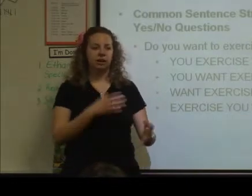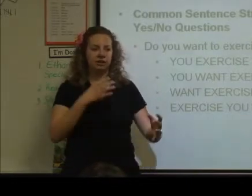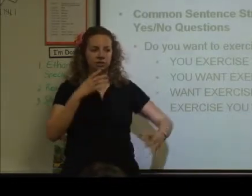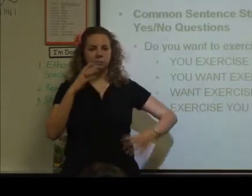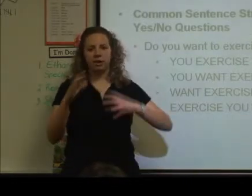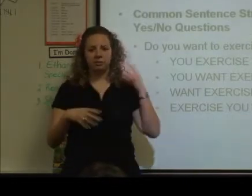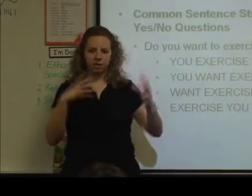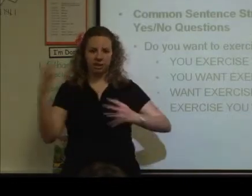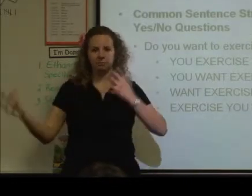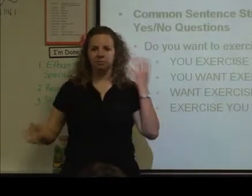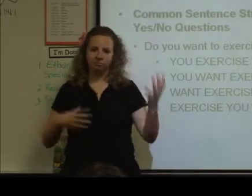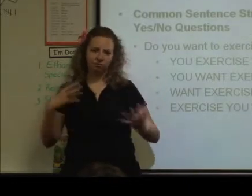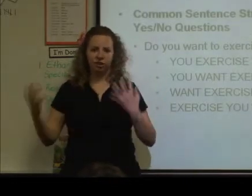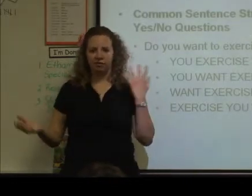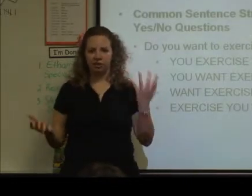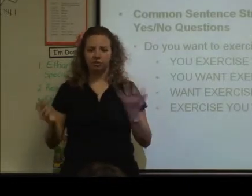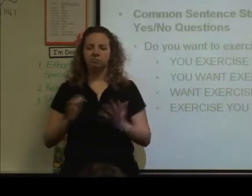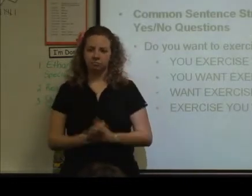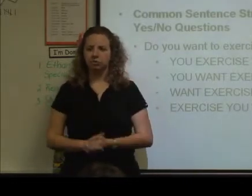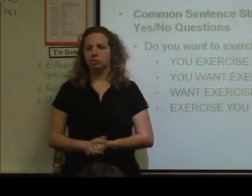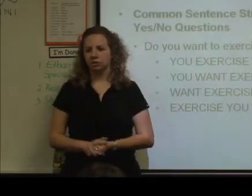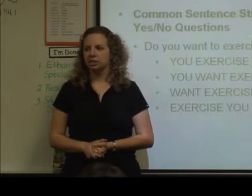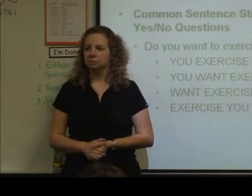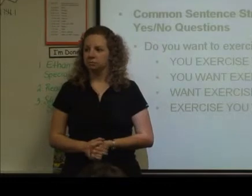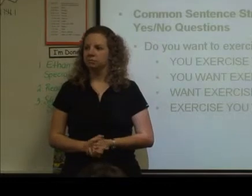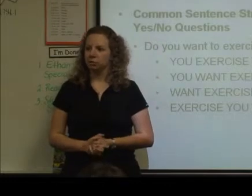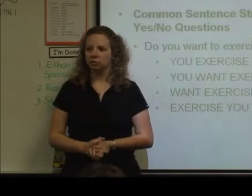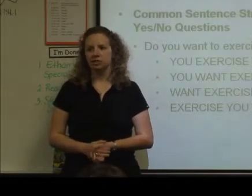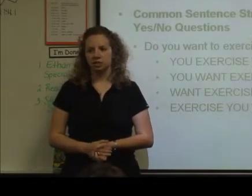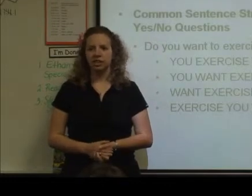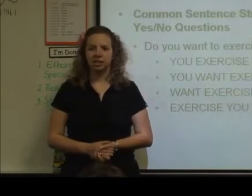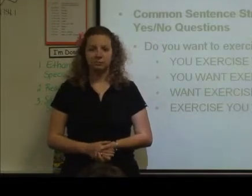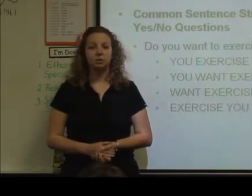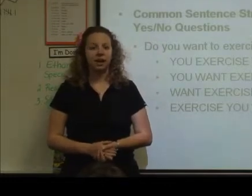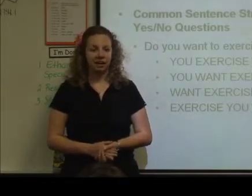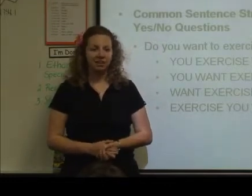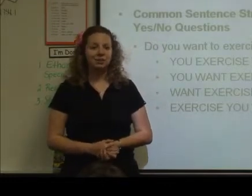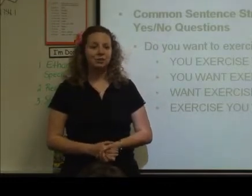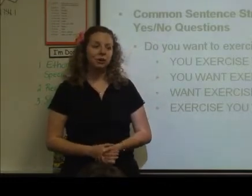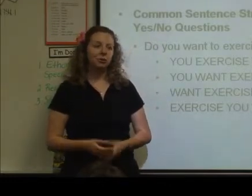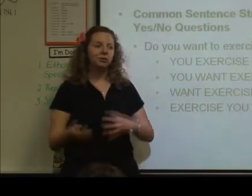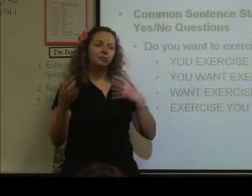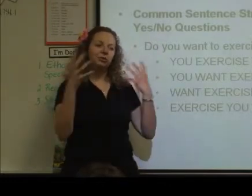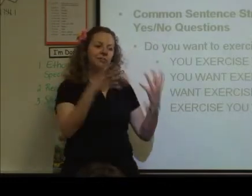don't have to spell out their name forever. You just keep using their sign name. So yeah. So